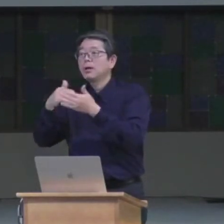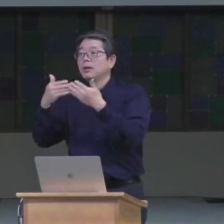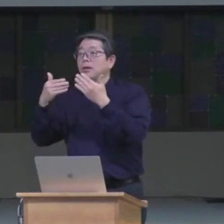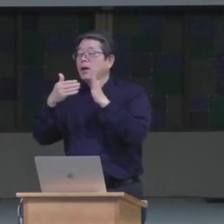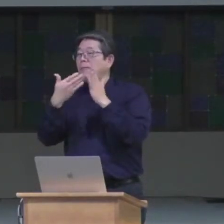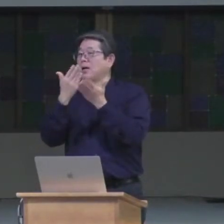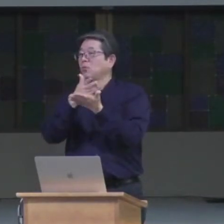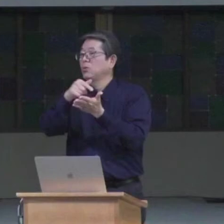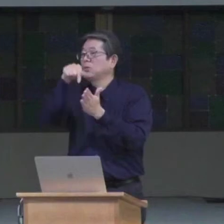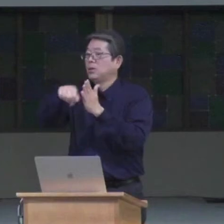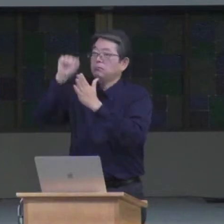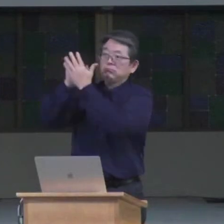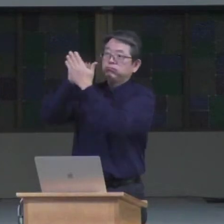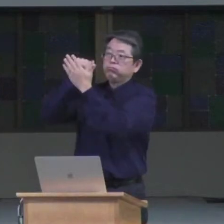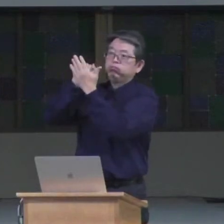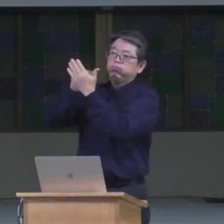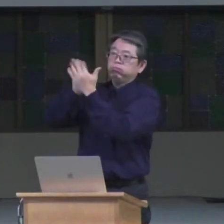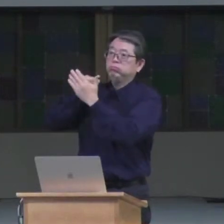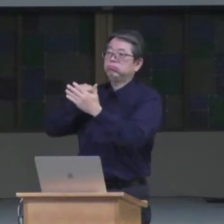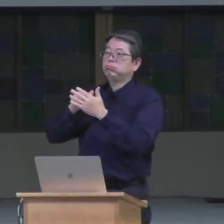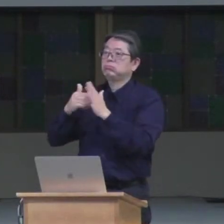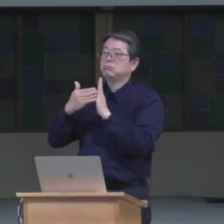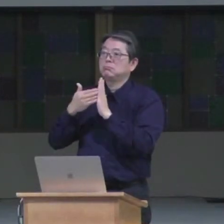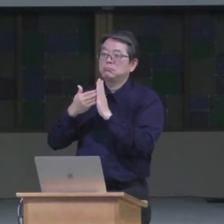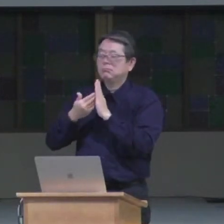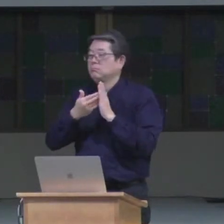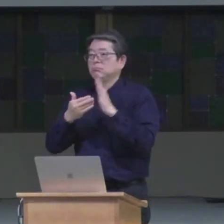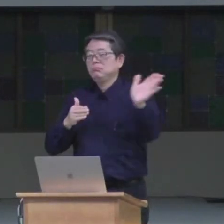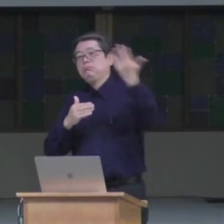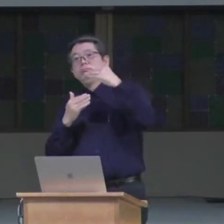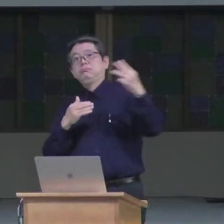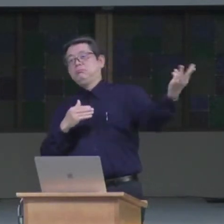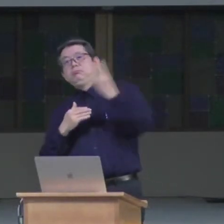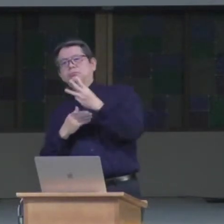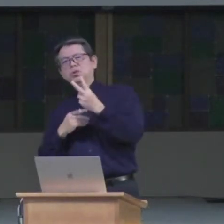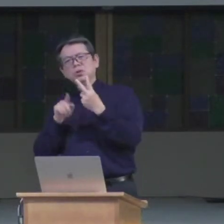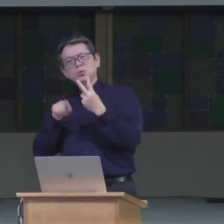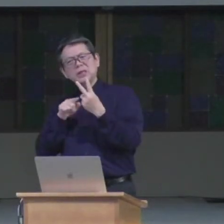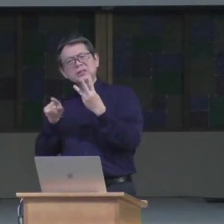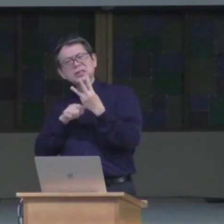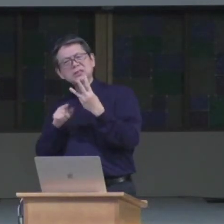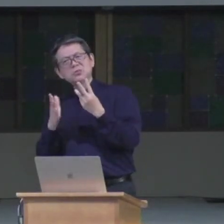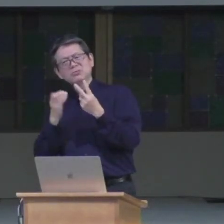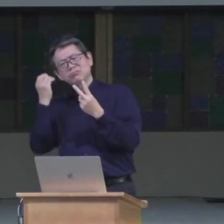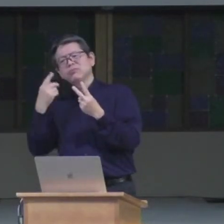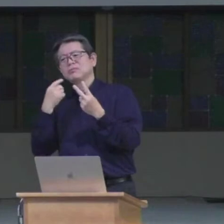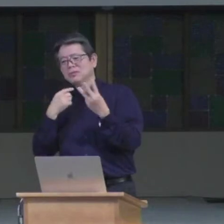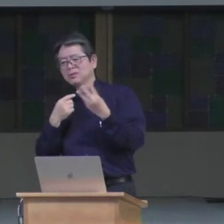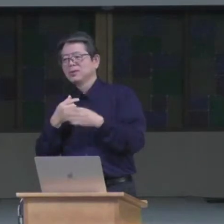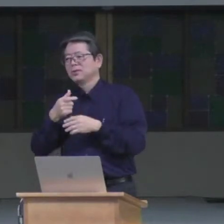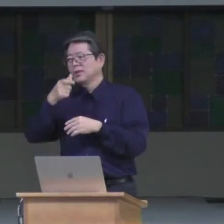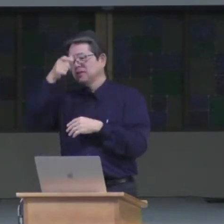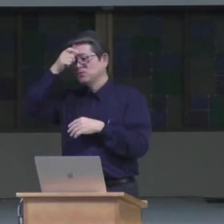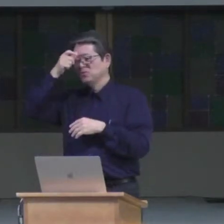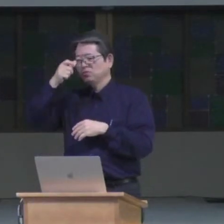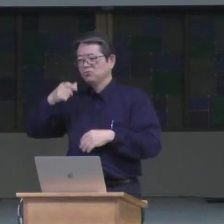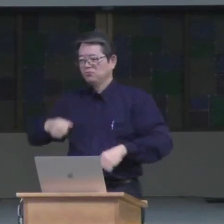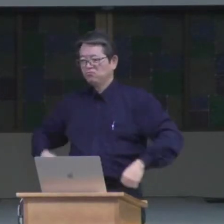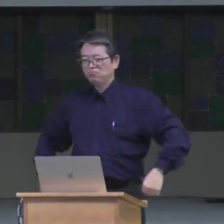was a big knock at the door, and the door opened, and there were 2 or 3 policemen. I can't remember, 2 or 3,